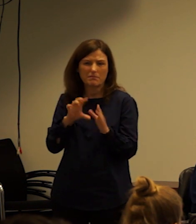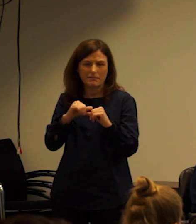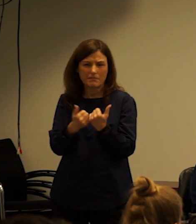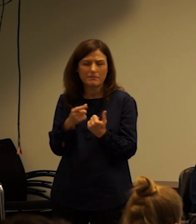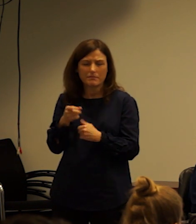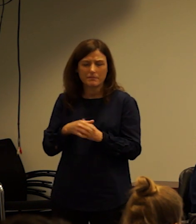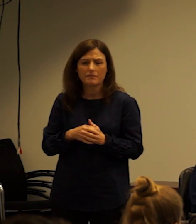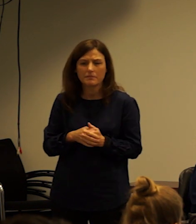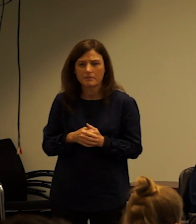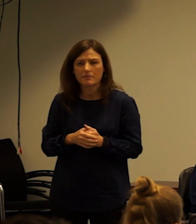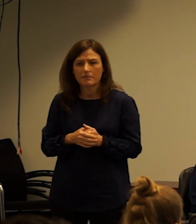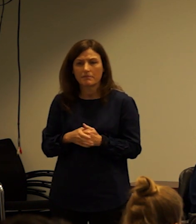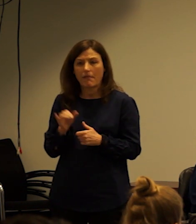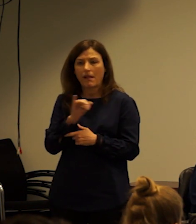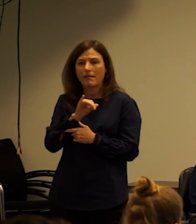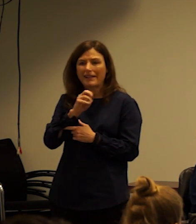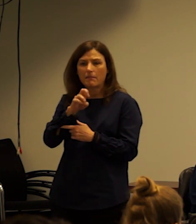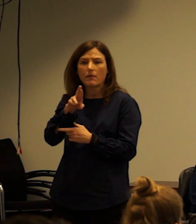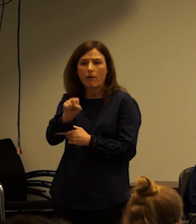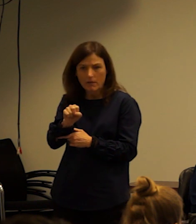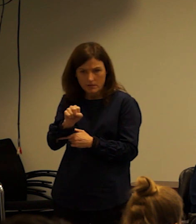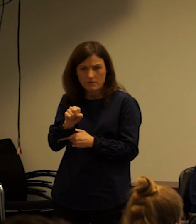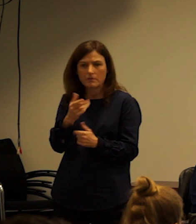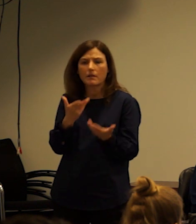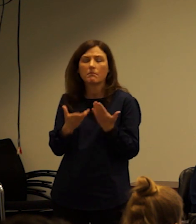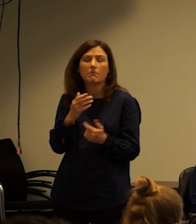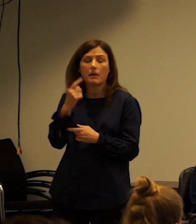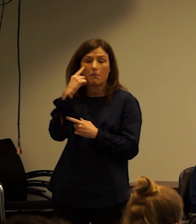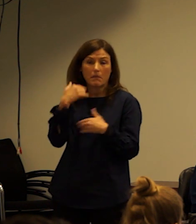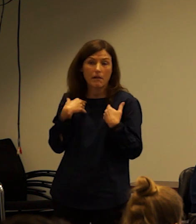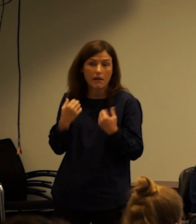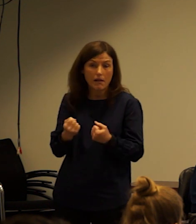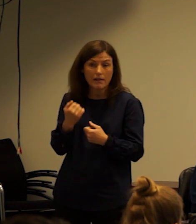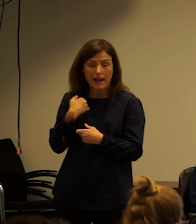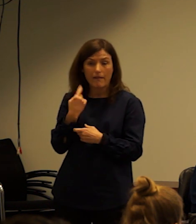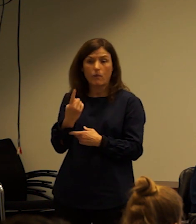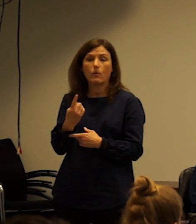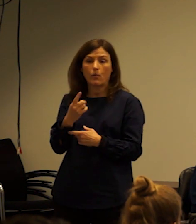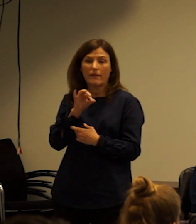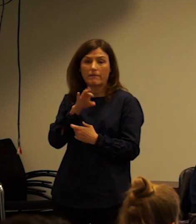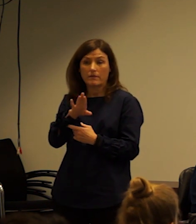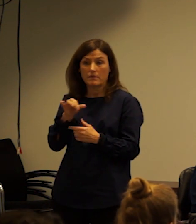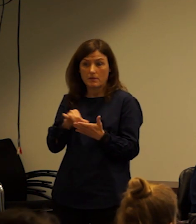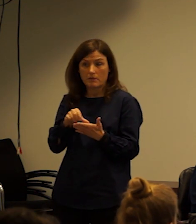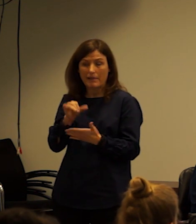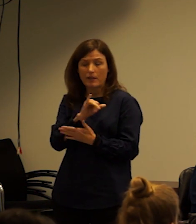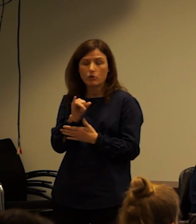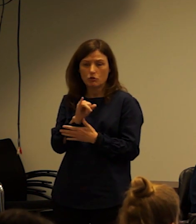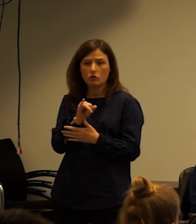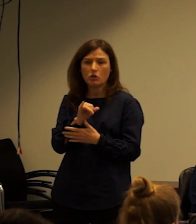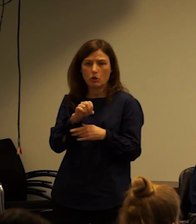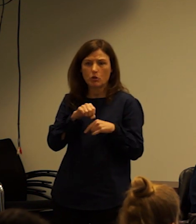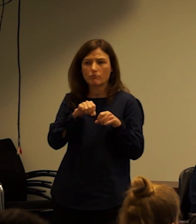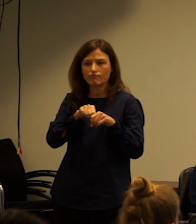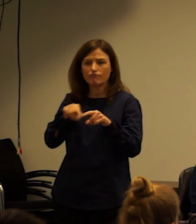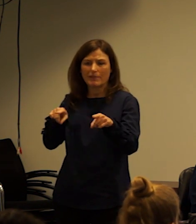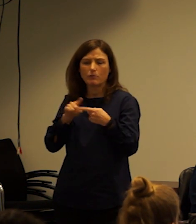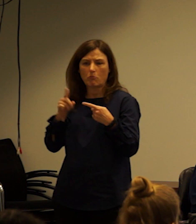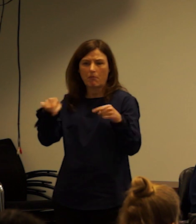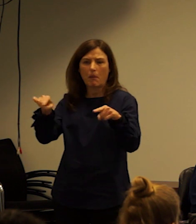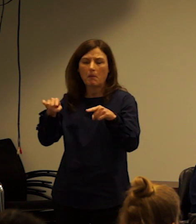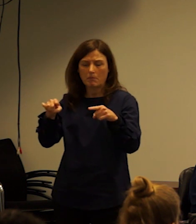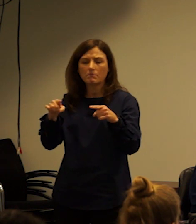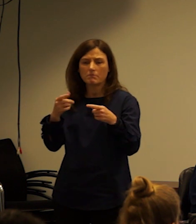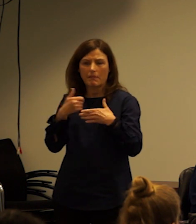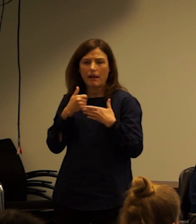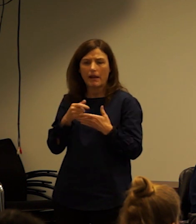agencies. And so like Department of Rehab Services, maybe if mental health has a Facebook page, that's a good way to get the word out. And what I'm